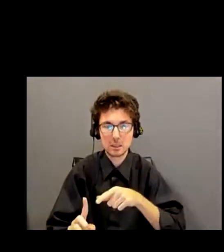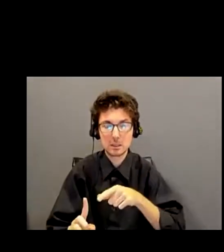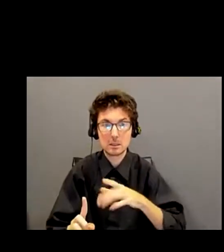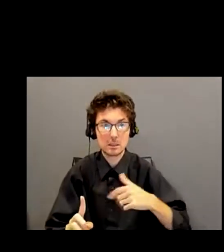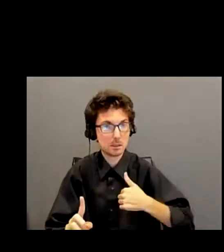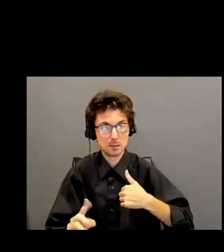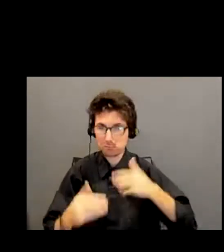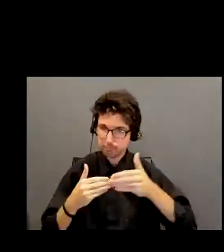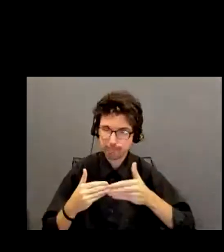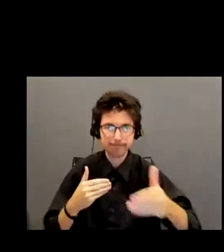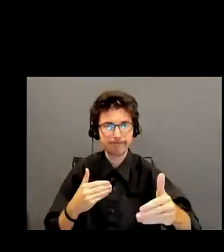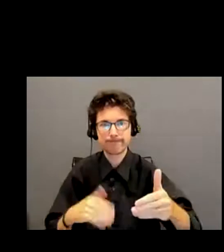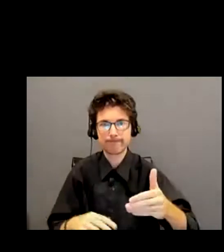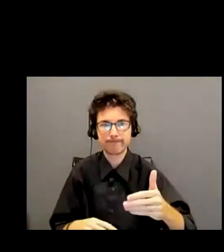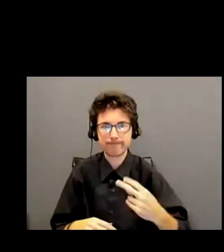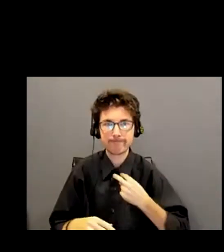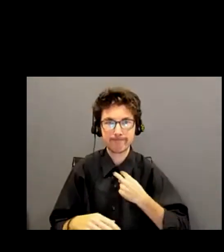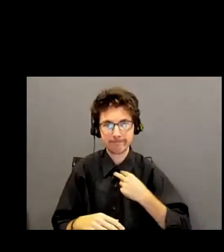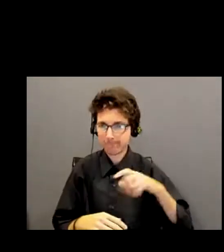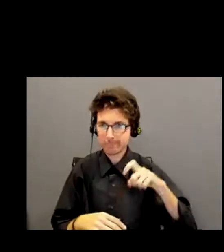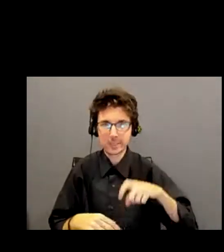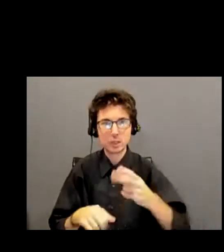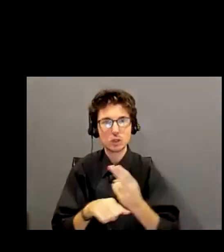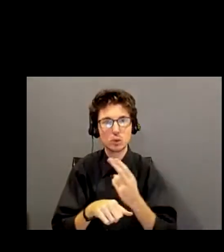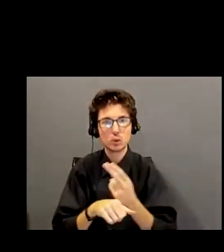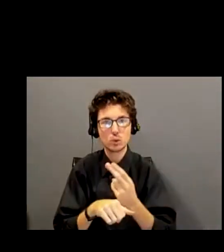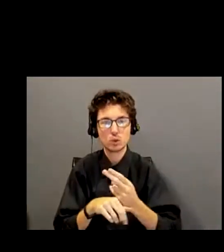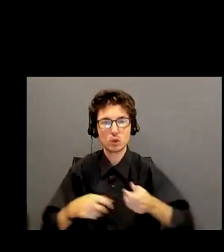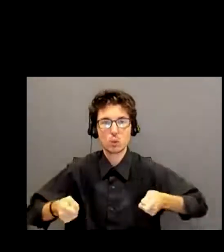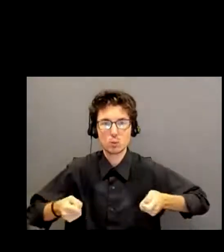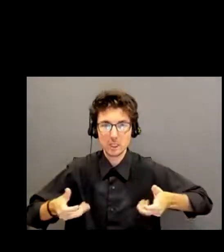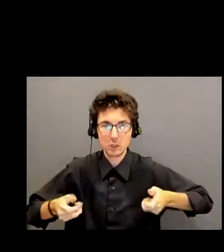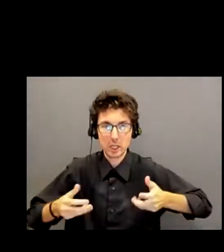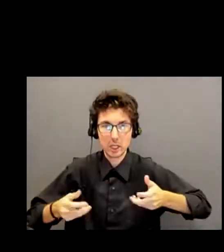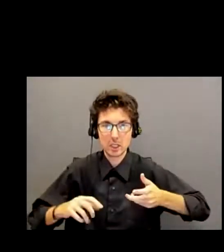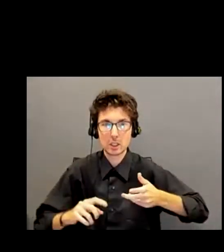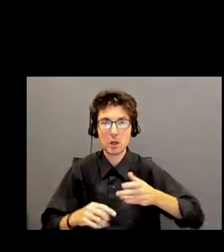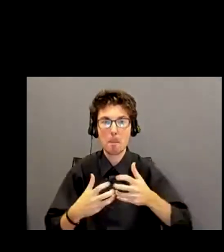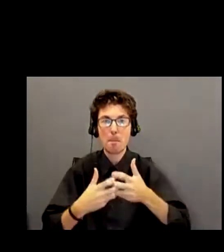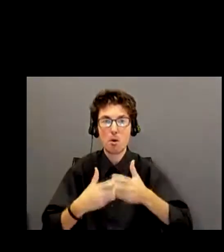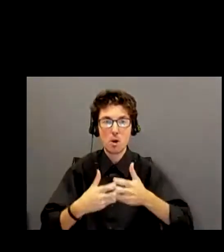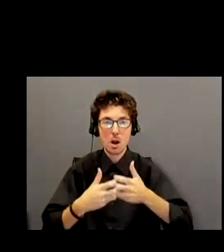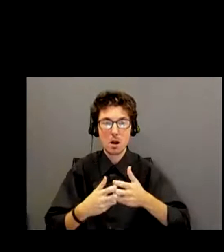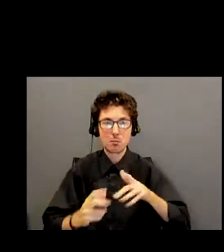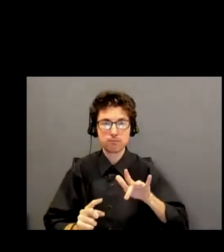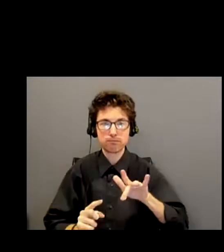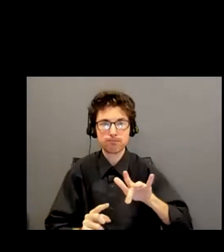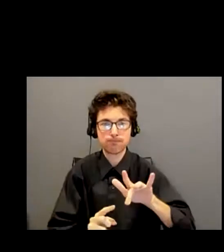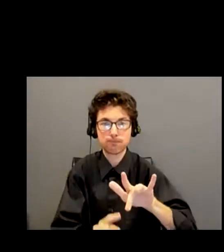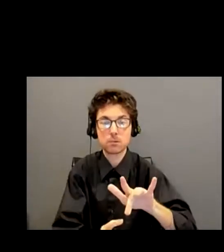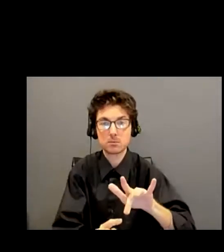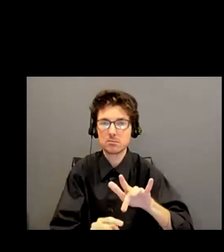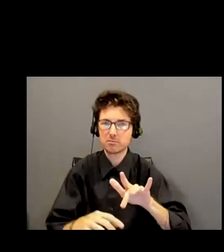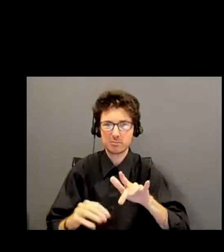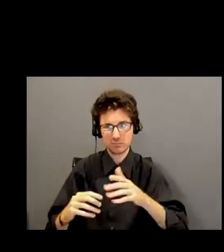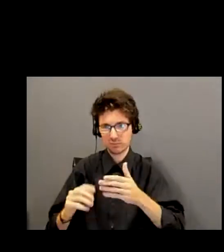wheelchair since a very early age. My parents had the wisdom to equip me with the knowledge and